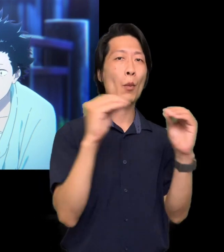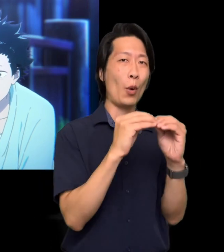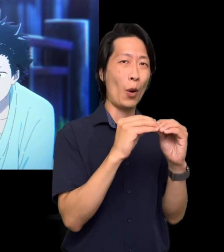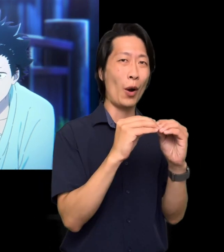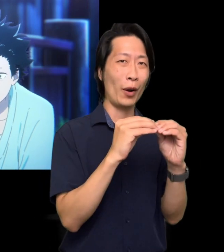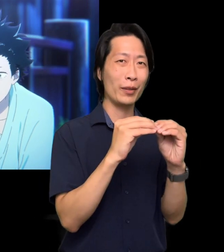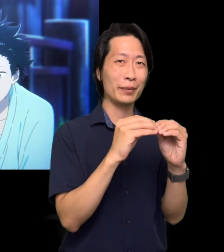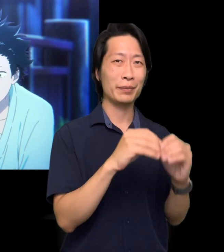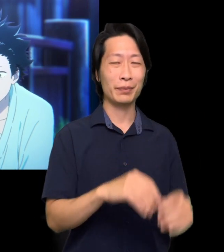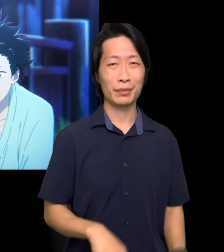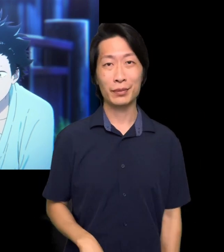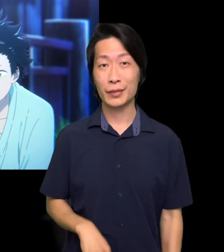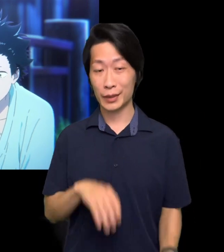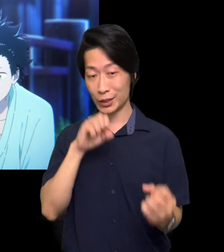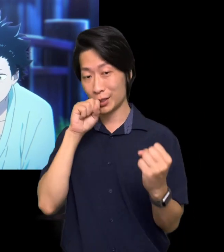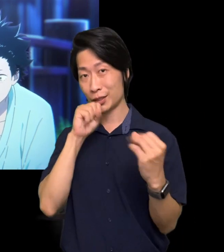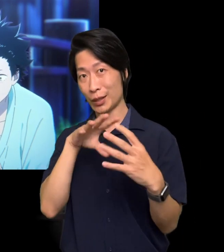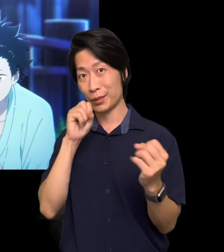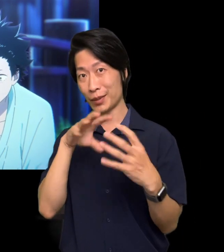more.